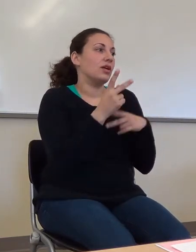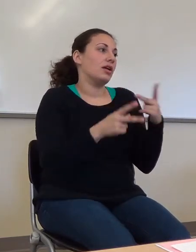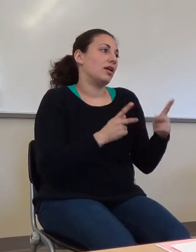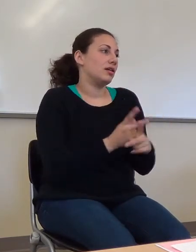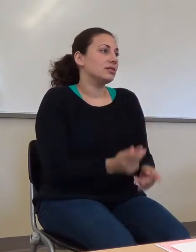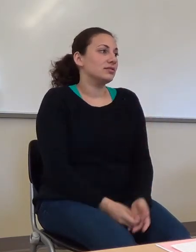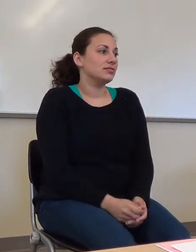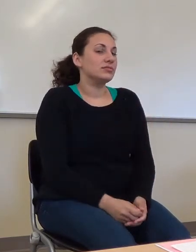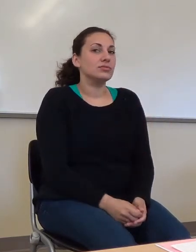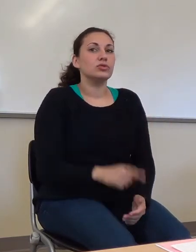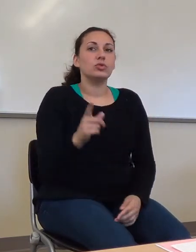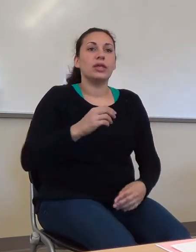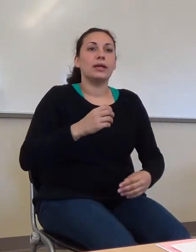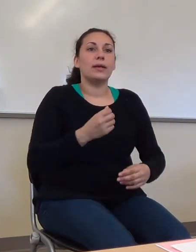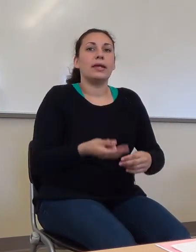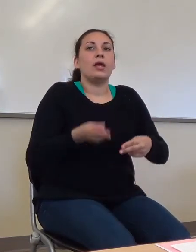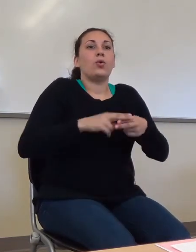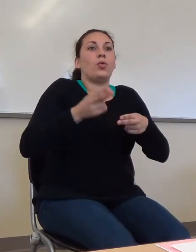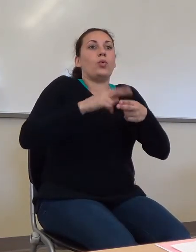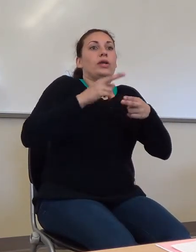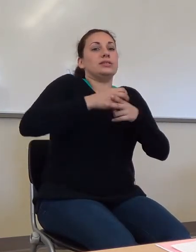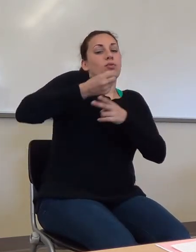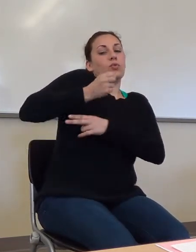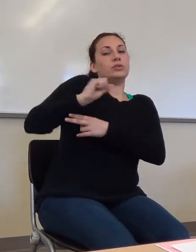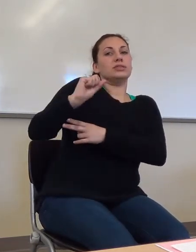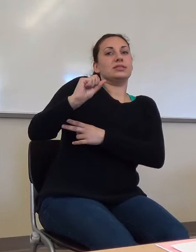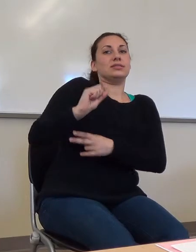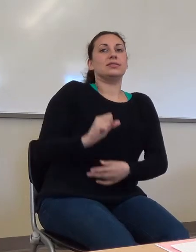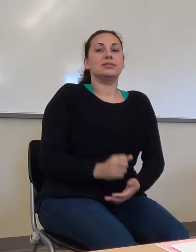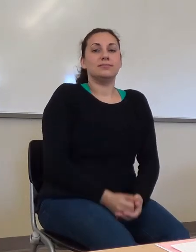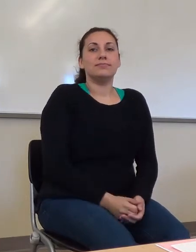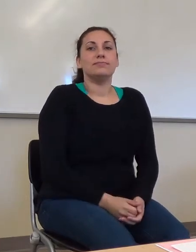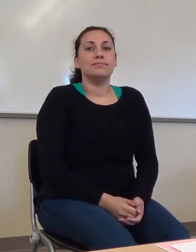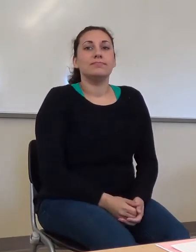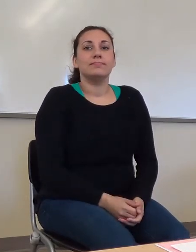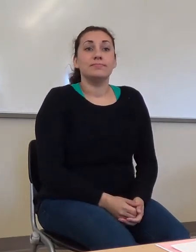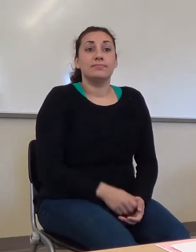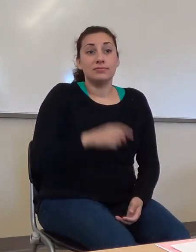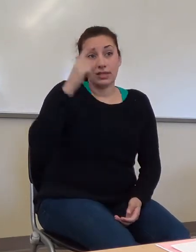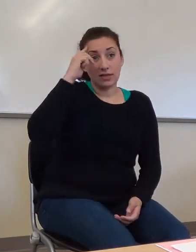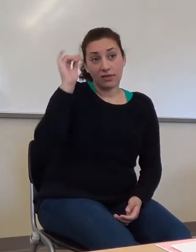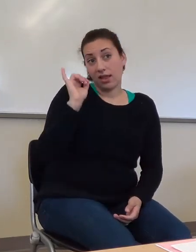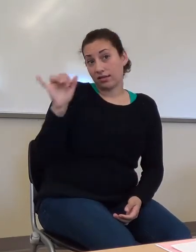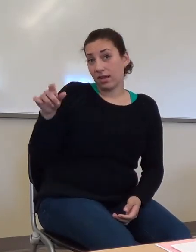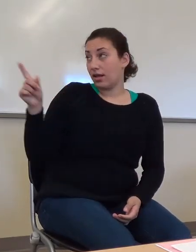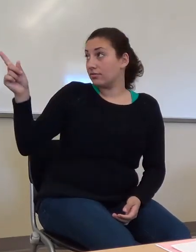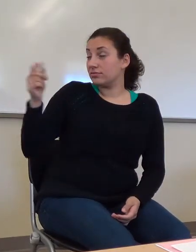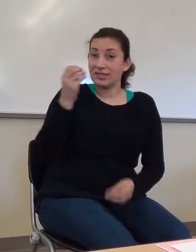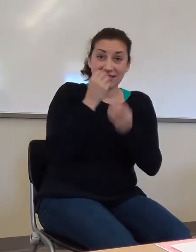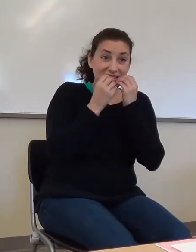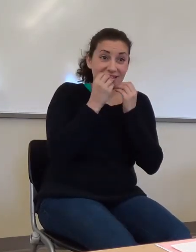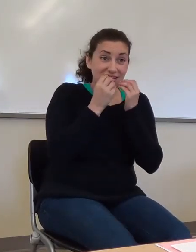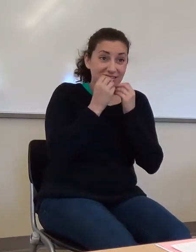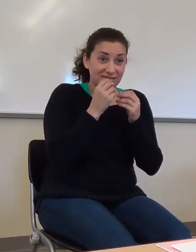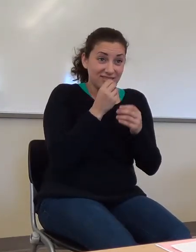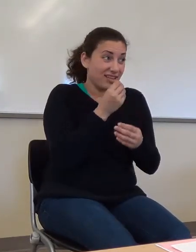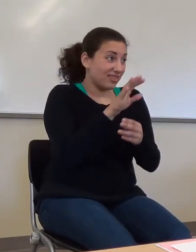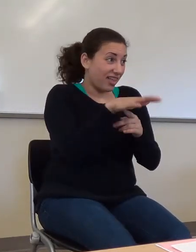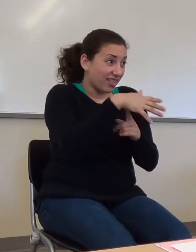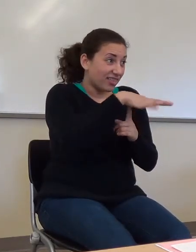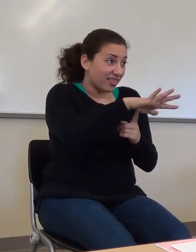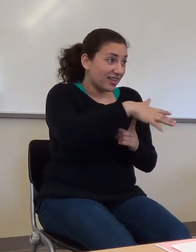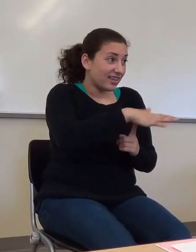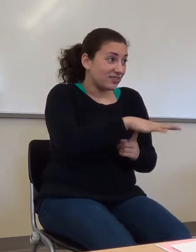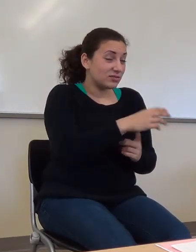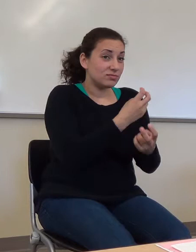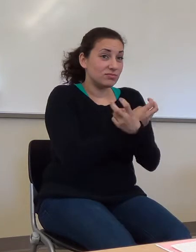so yeah, you build up a resistance. So if you think about it that way, that what's going on here, eating the leaves of poison